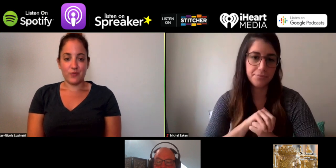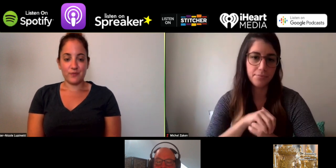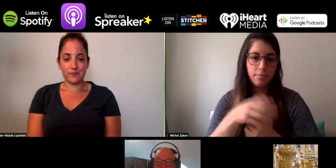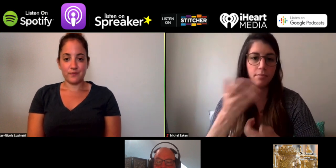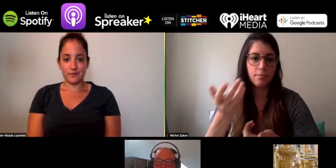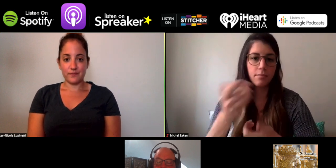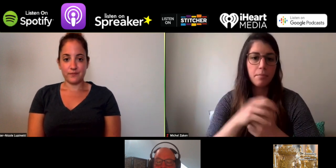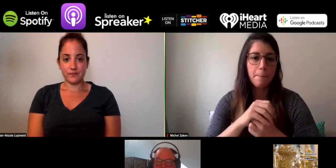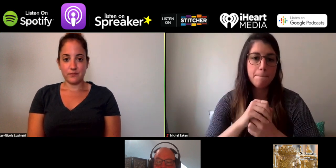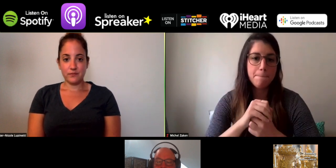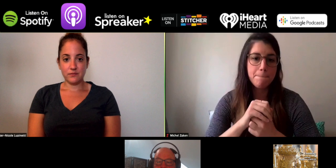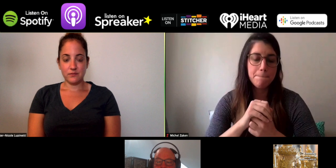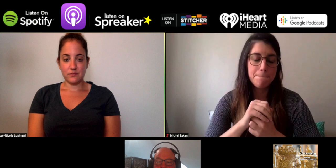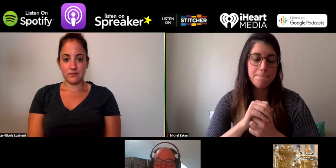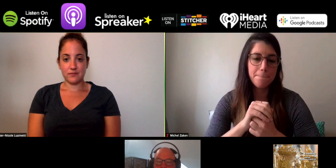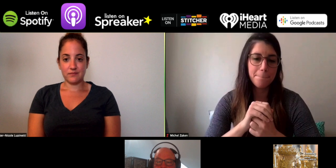too.